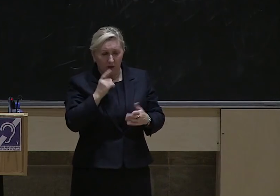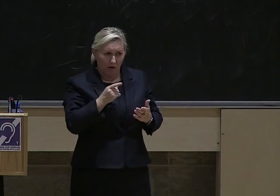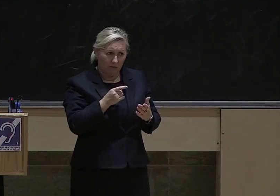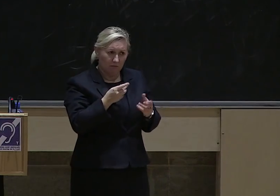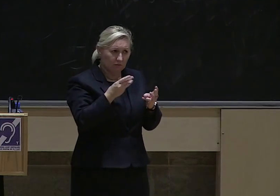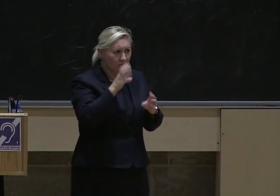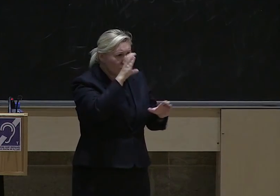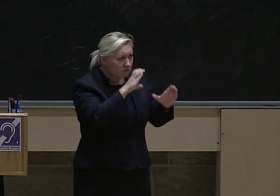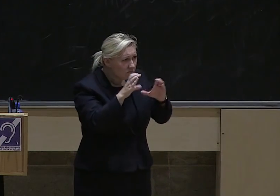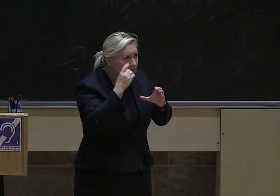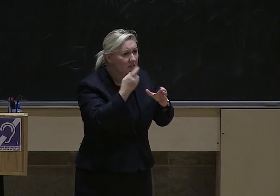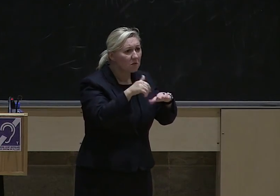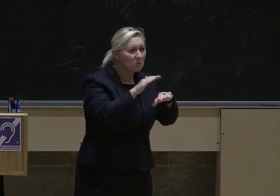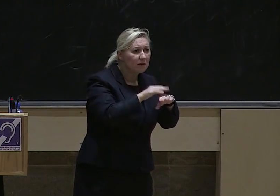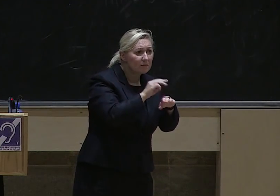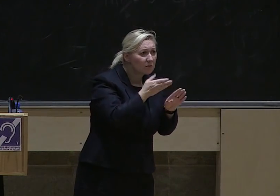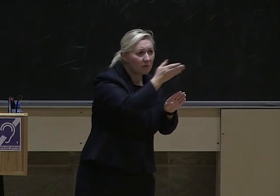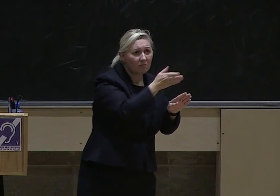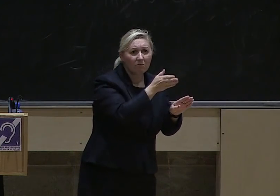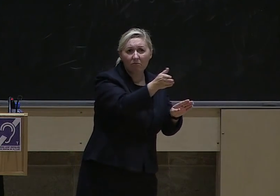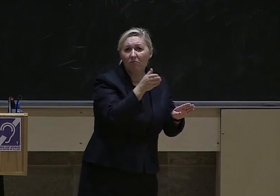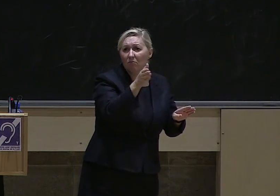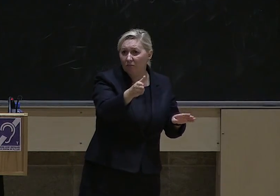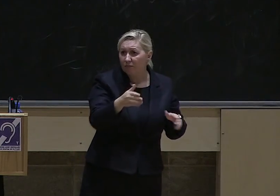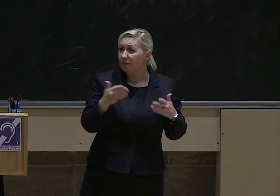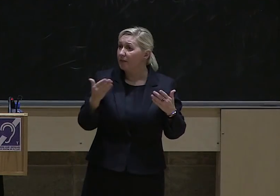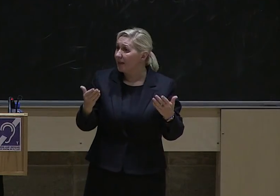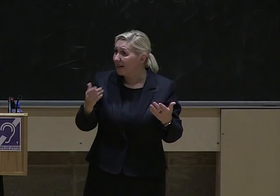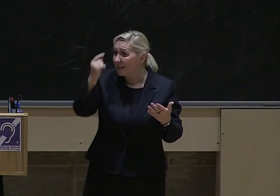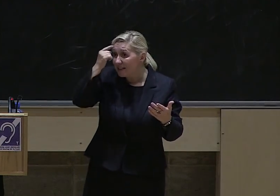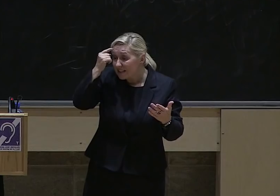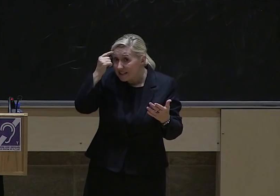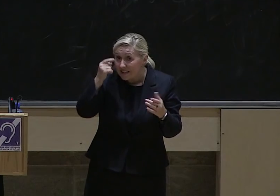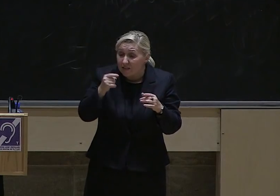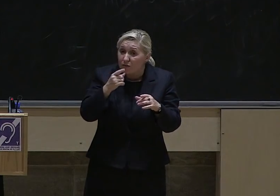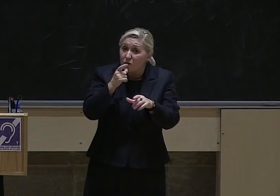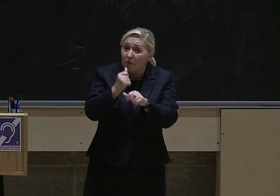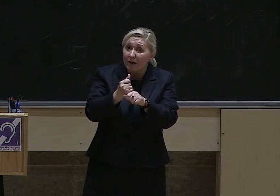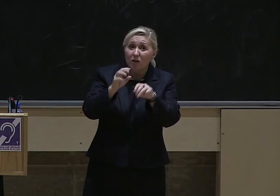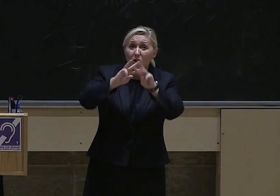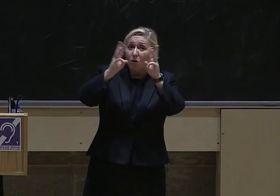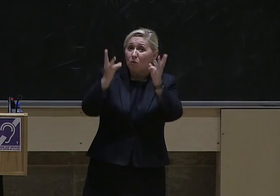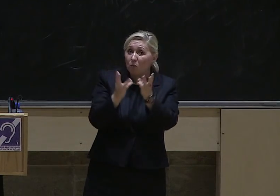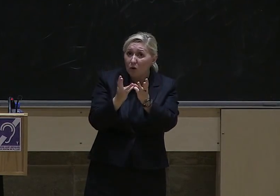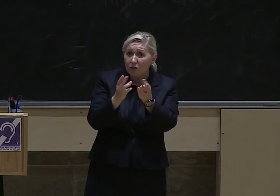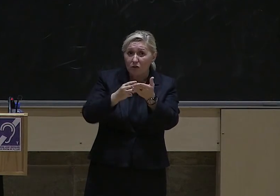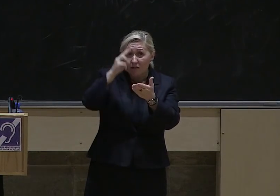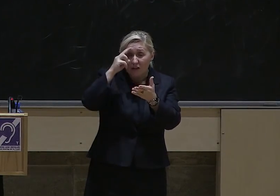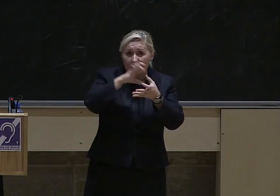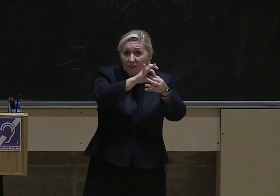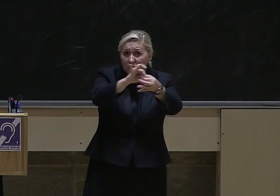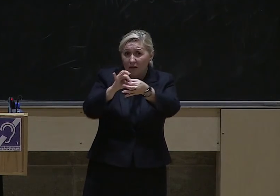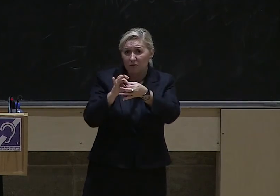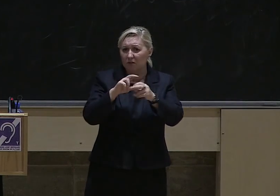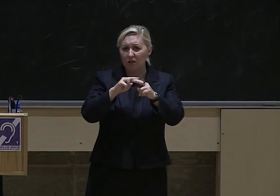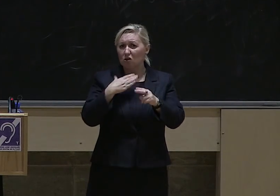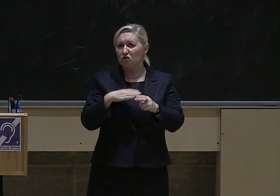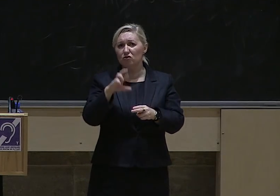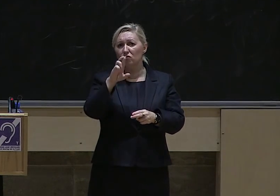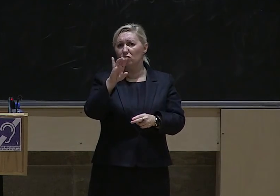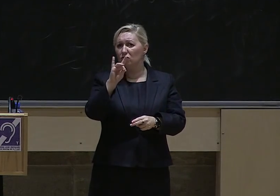higher education system isn't mere rhetoric. Competition isn't about the colleges just around the corner.